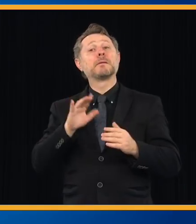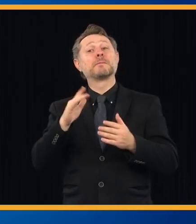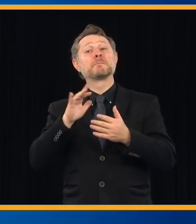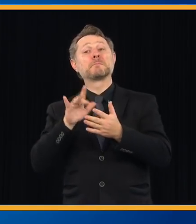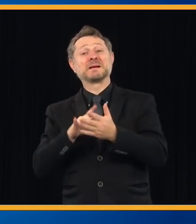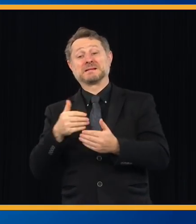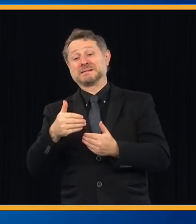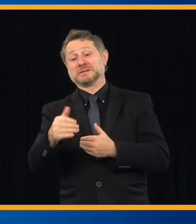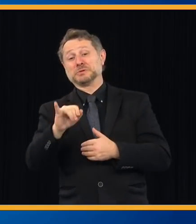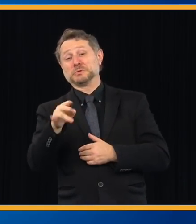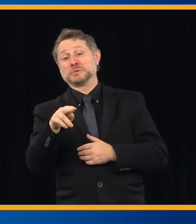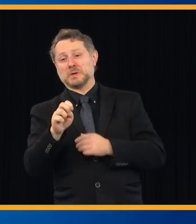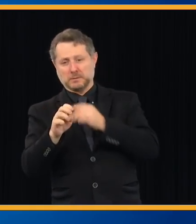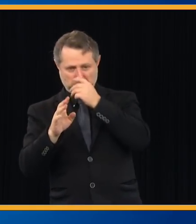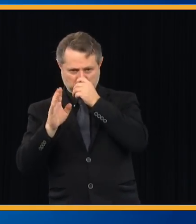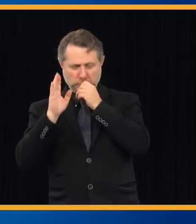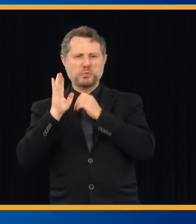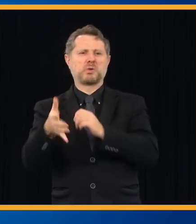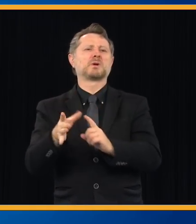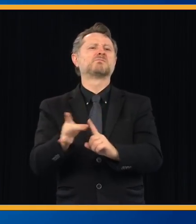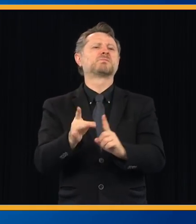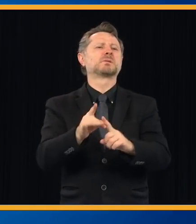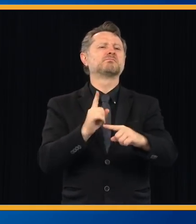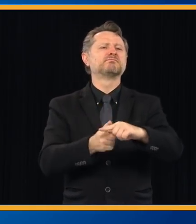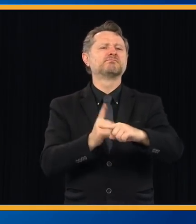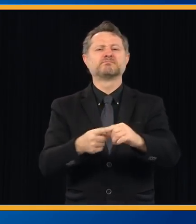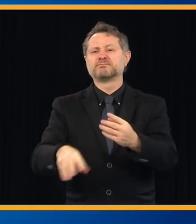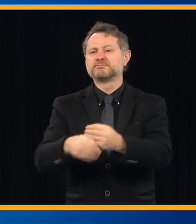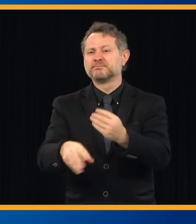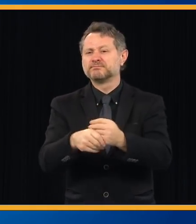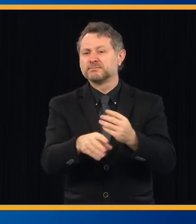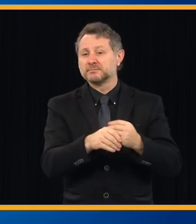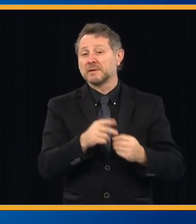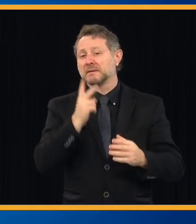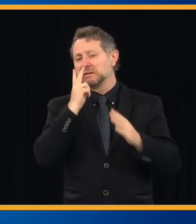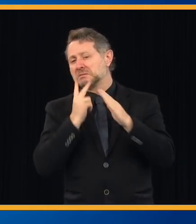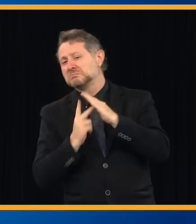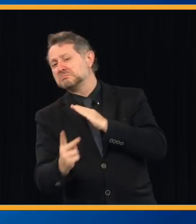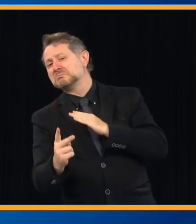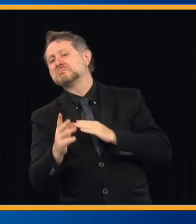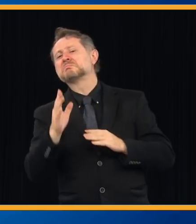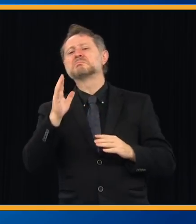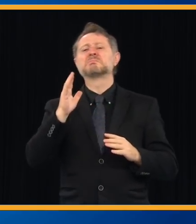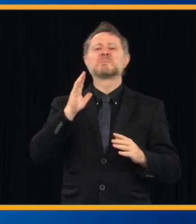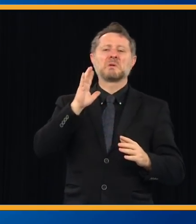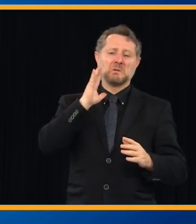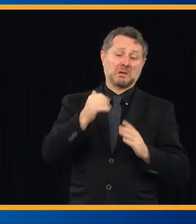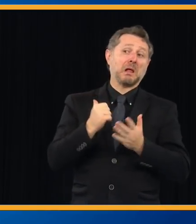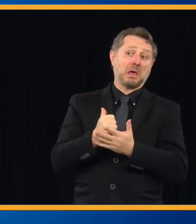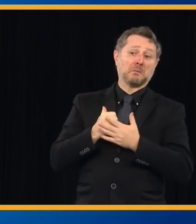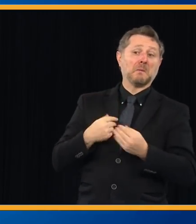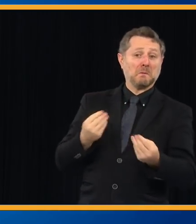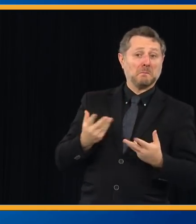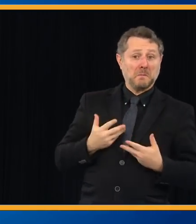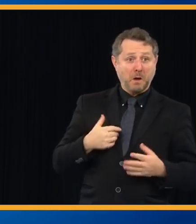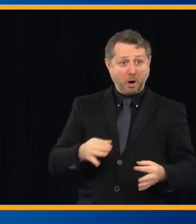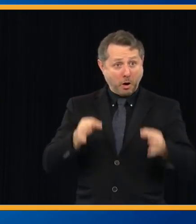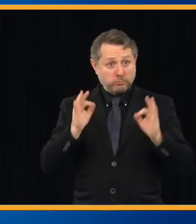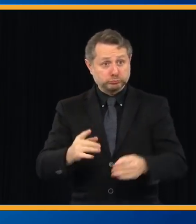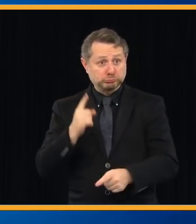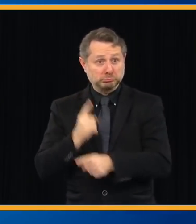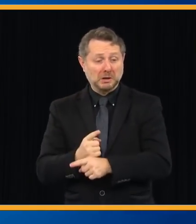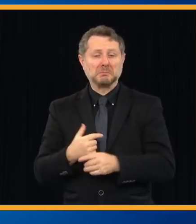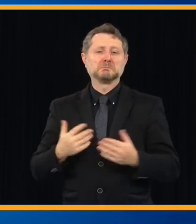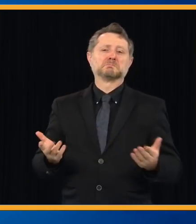So these models have been instructive, but not necessarily determinative in the past, but that's what we're watching now